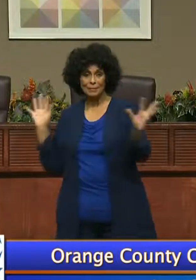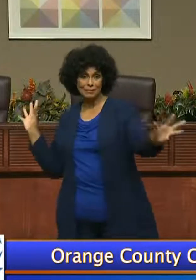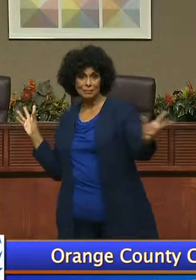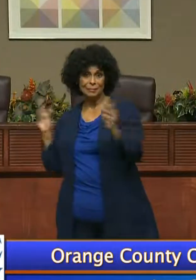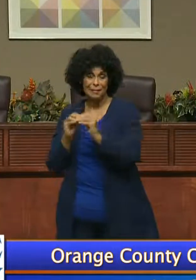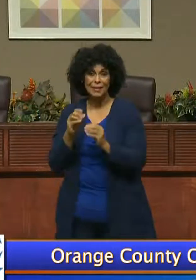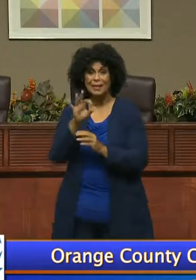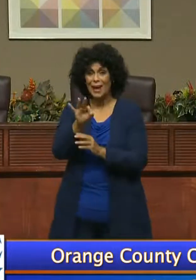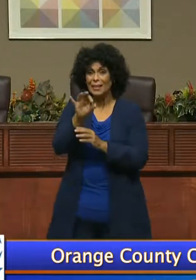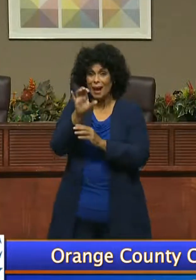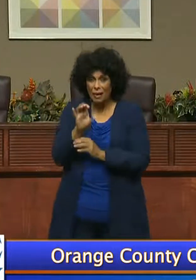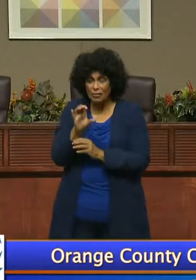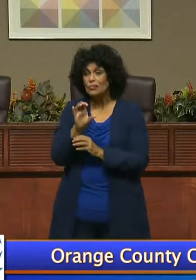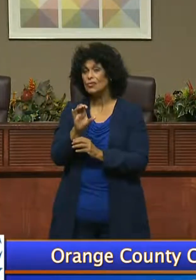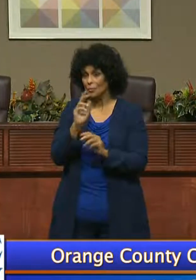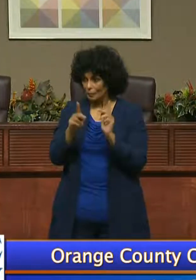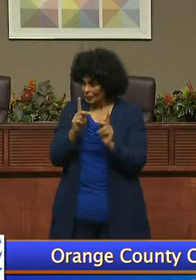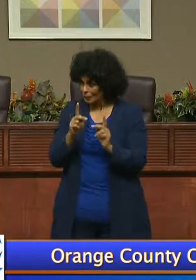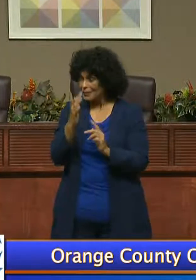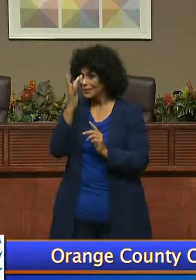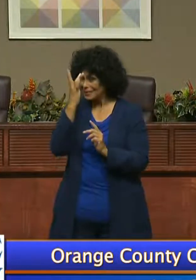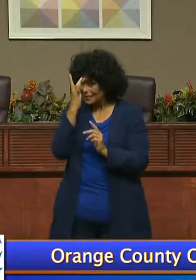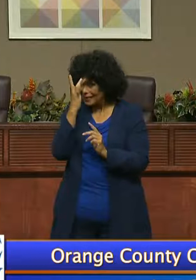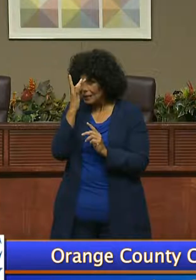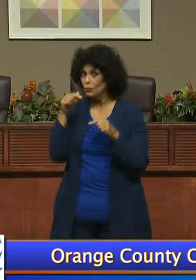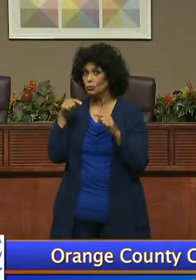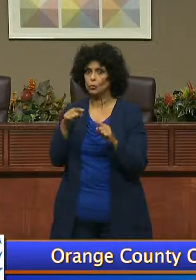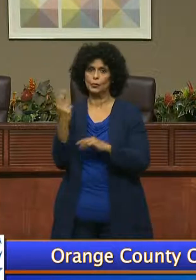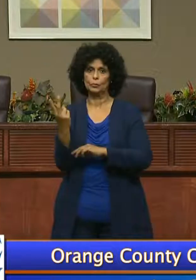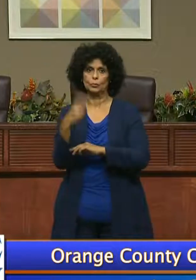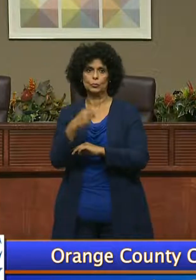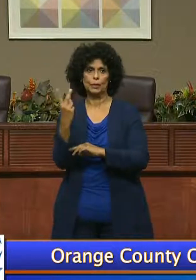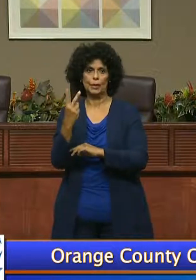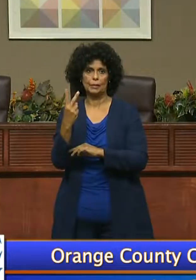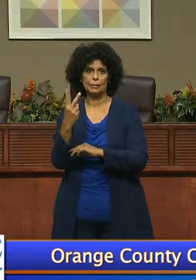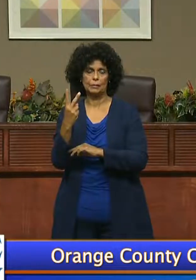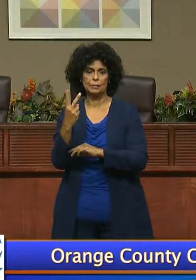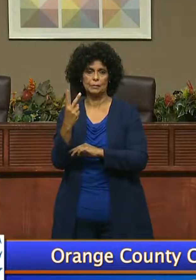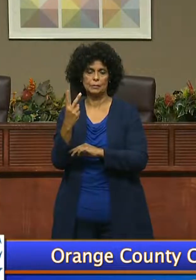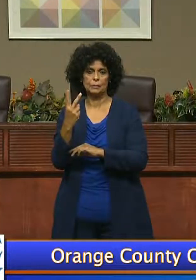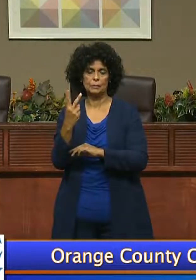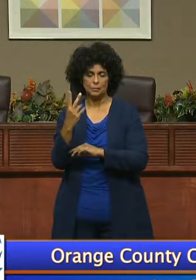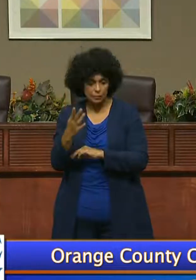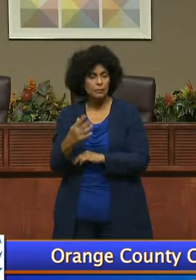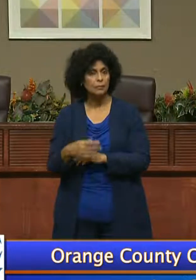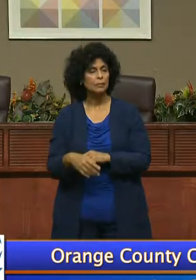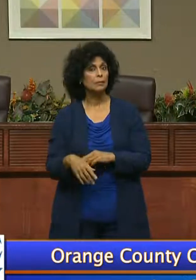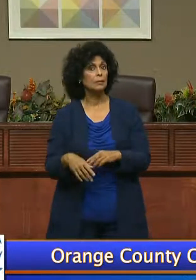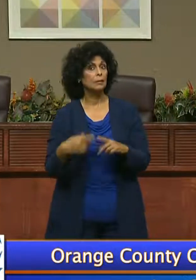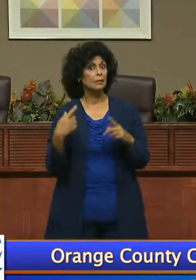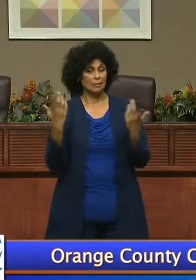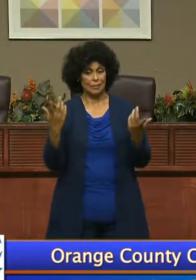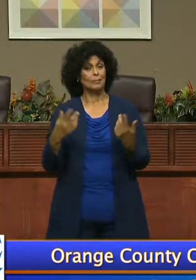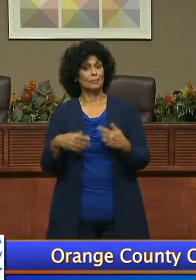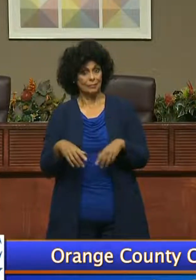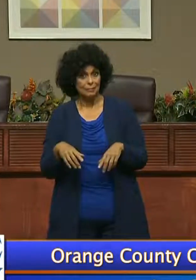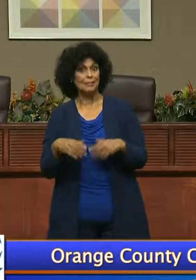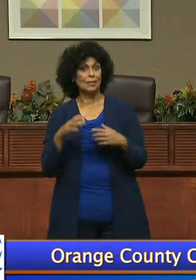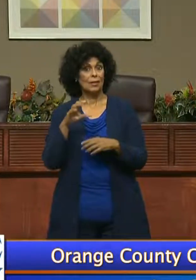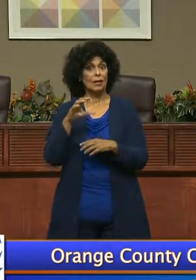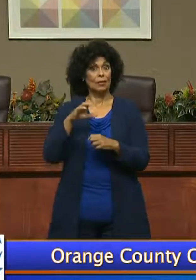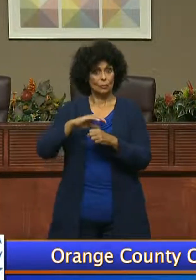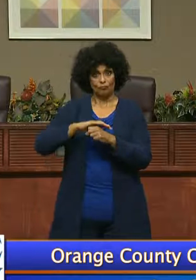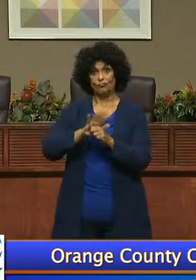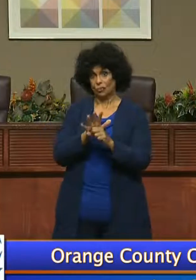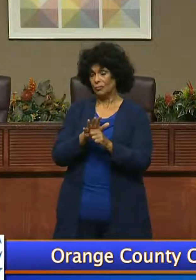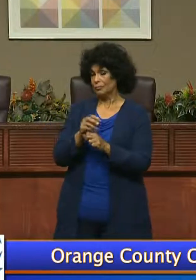900 cases within our community in 2 days. Sadly, also, more people have died as a result of